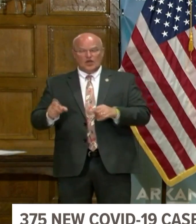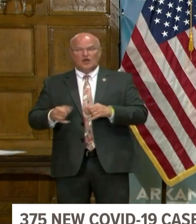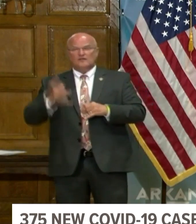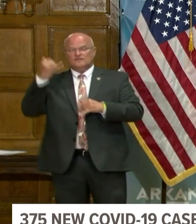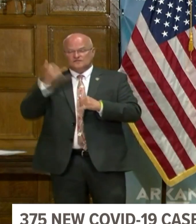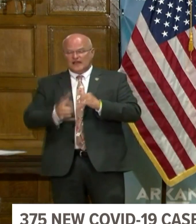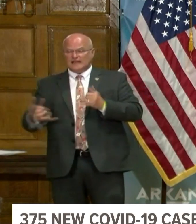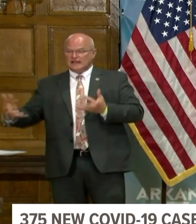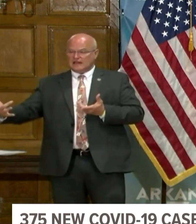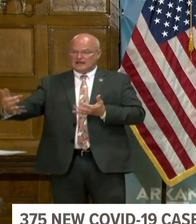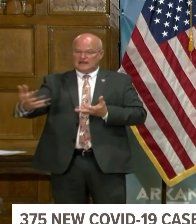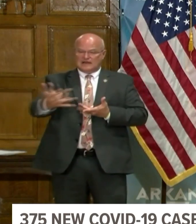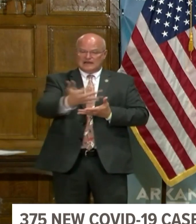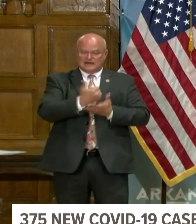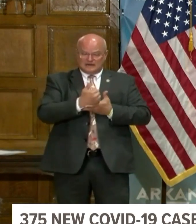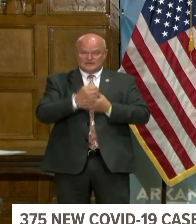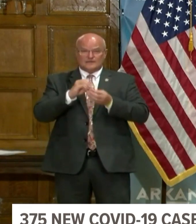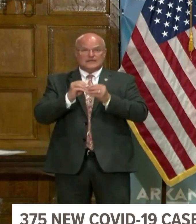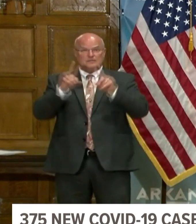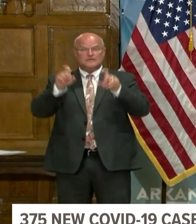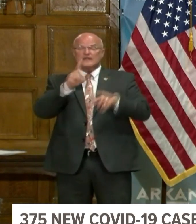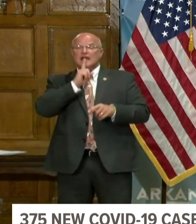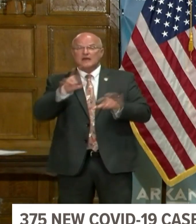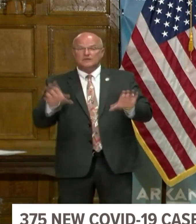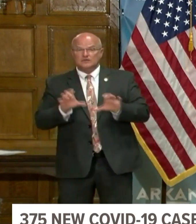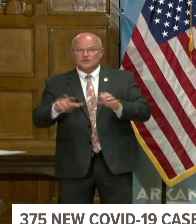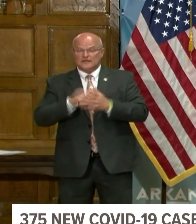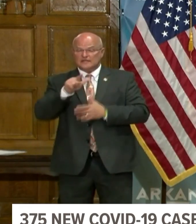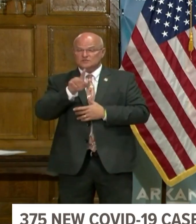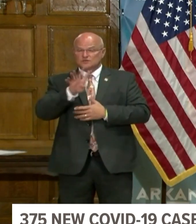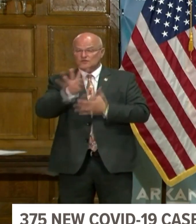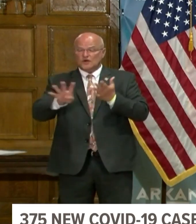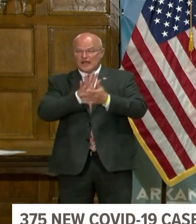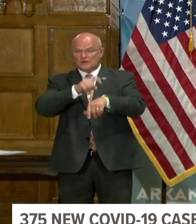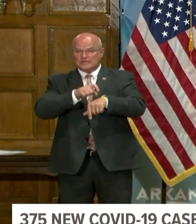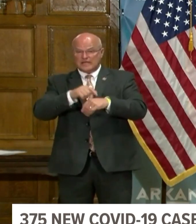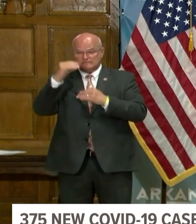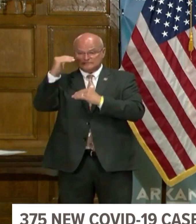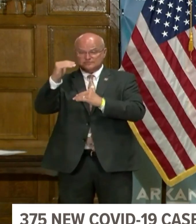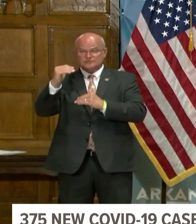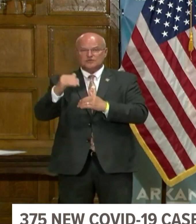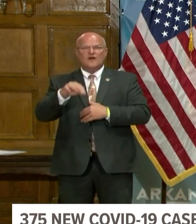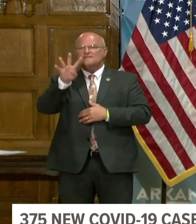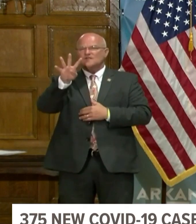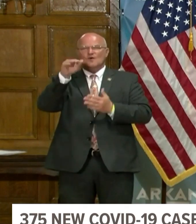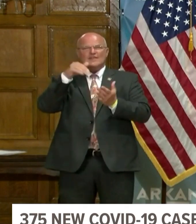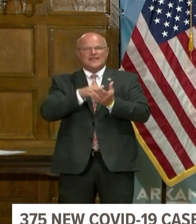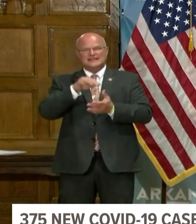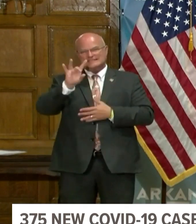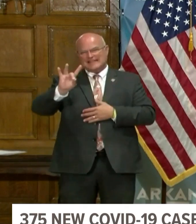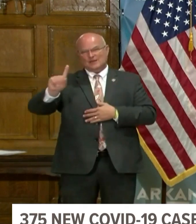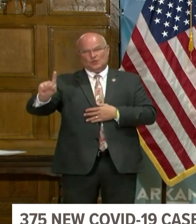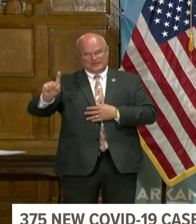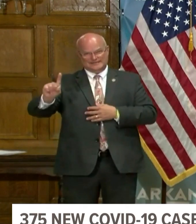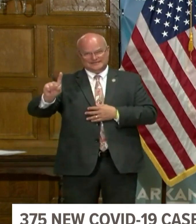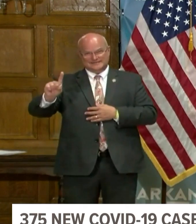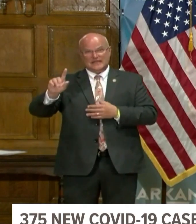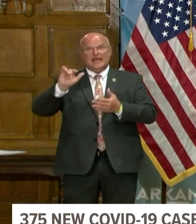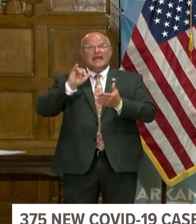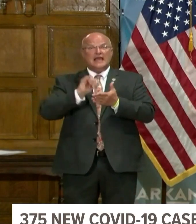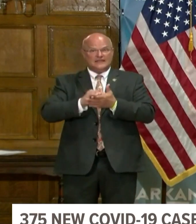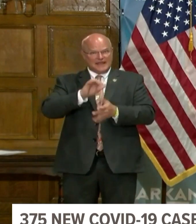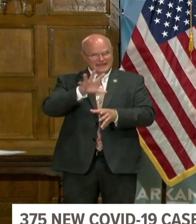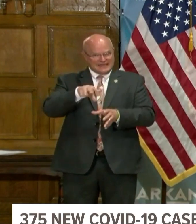got them all in, the number of tests that we actually had during that 24-hour period of time was 4,081. And those